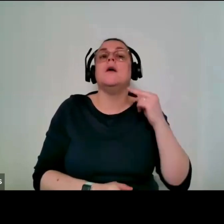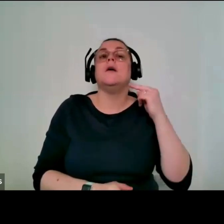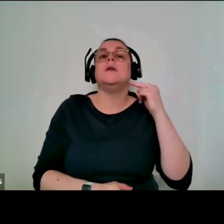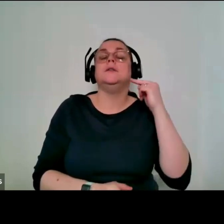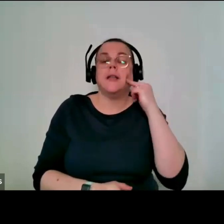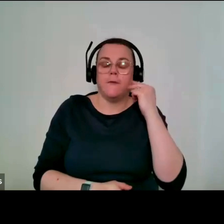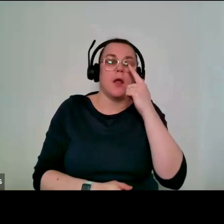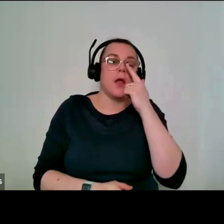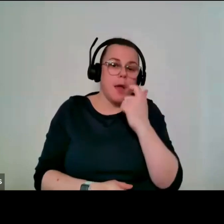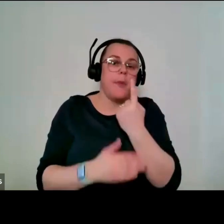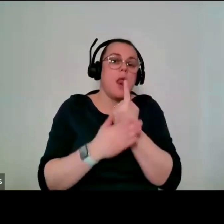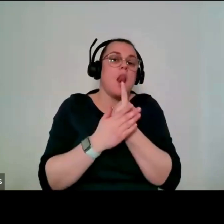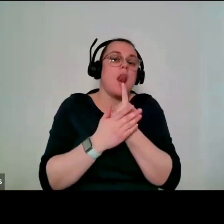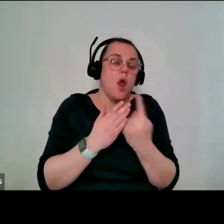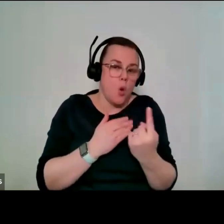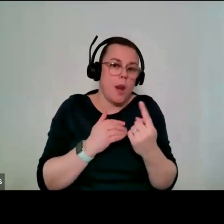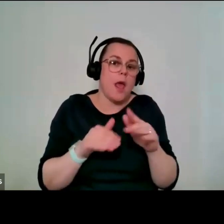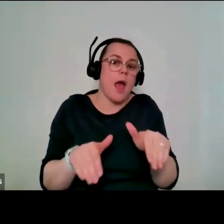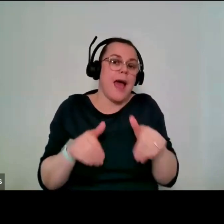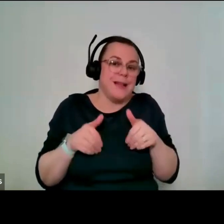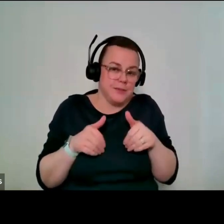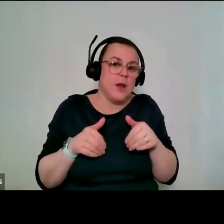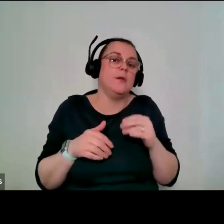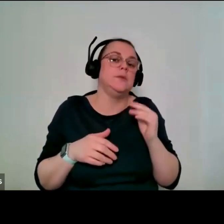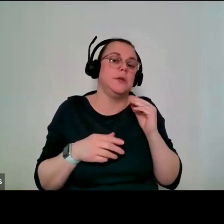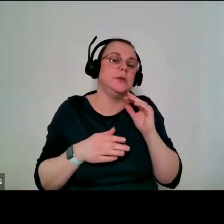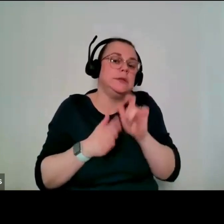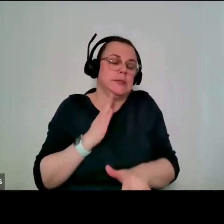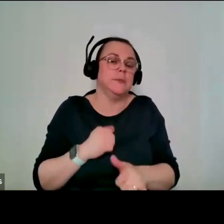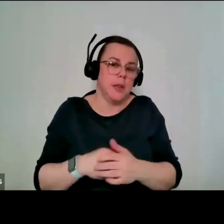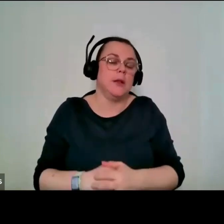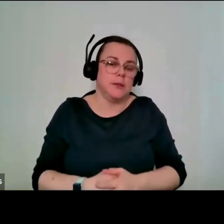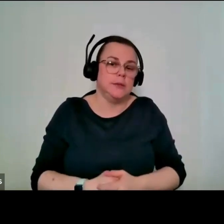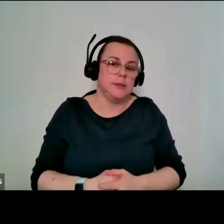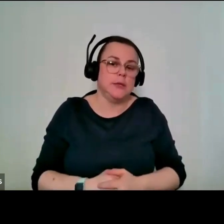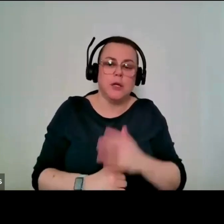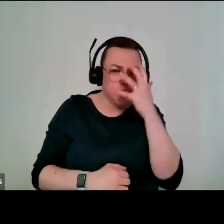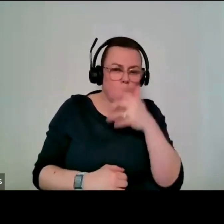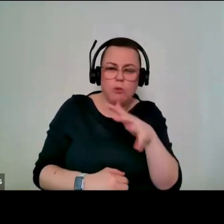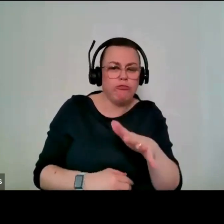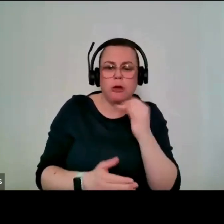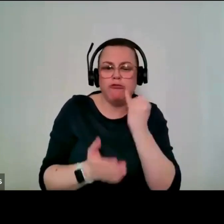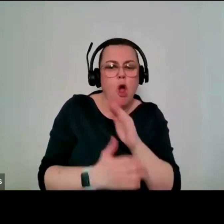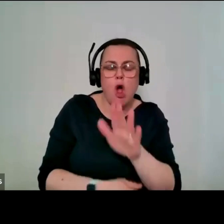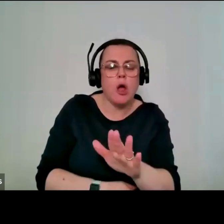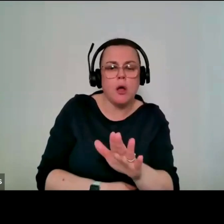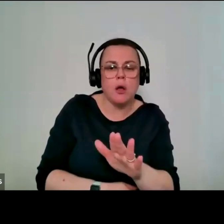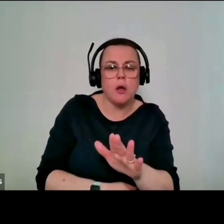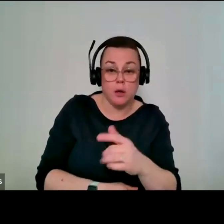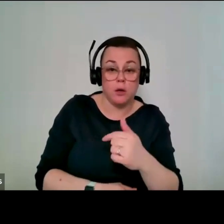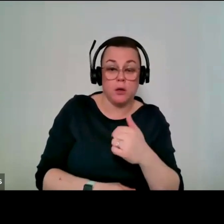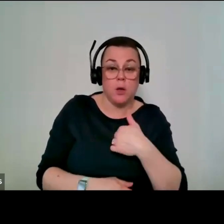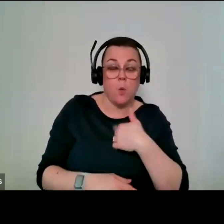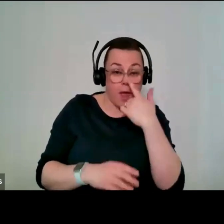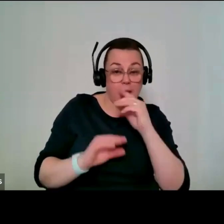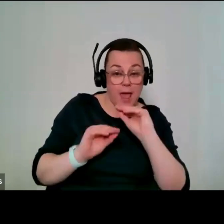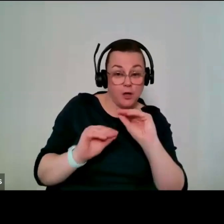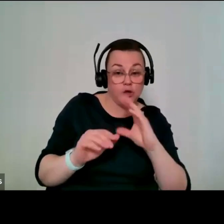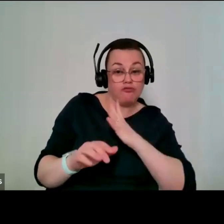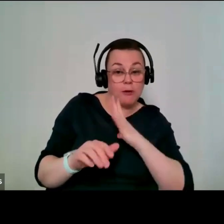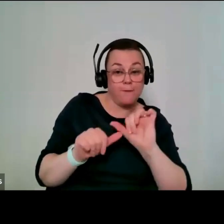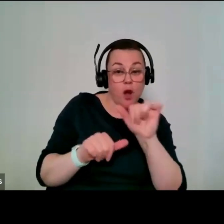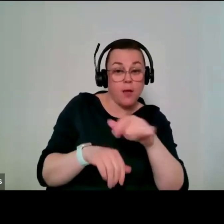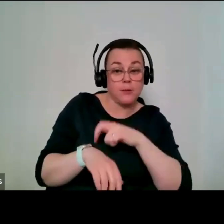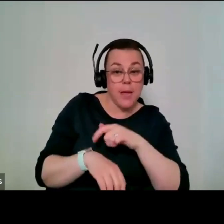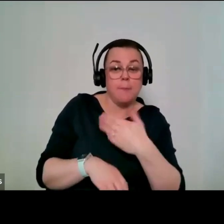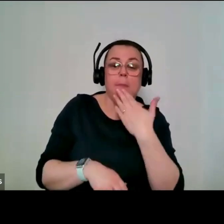isolating disability. Don't worry about offending us if you get it wrong. We're just educated for next time, but